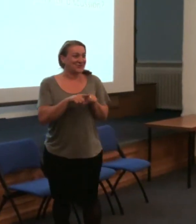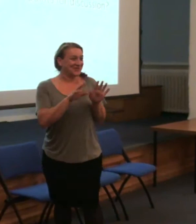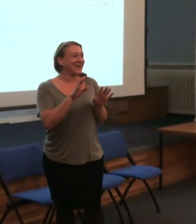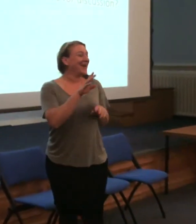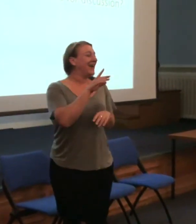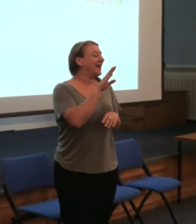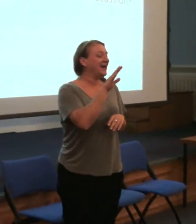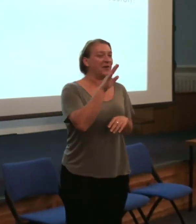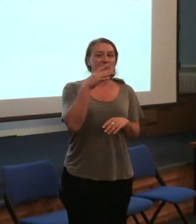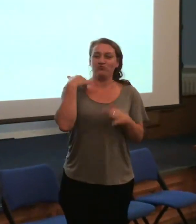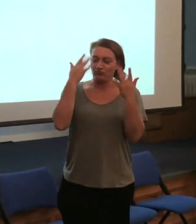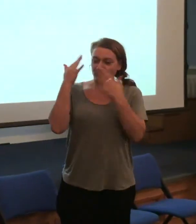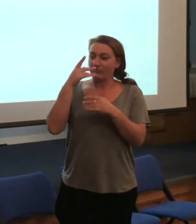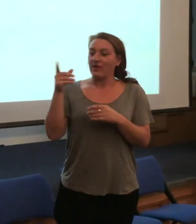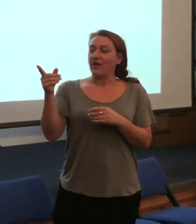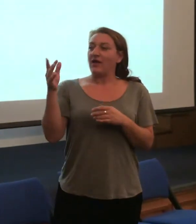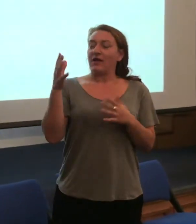I'm going to try my best with my BSL too.